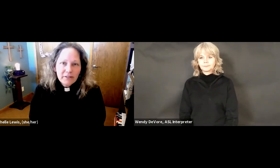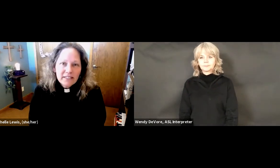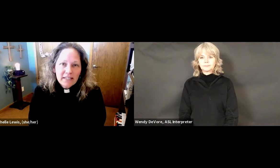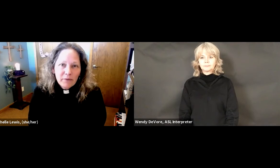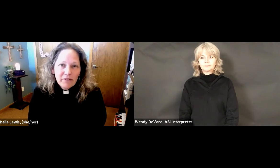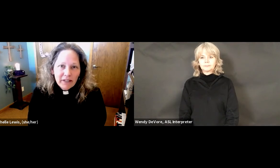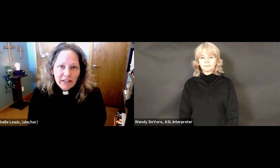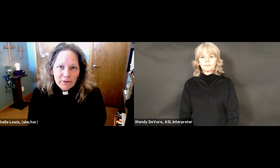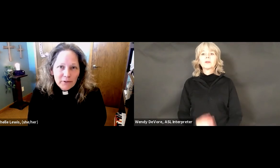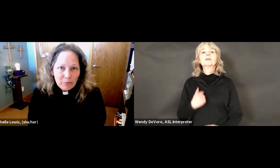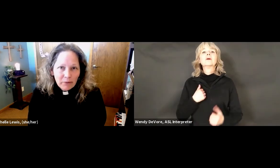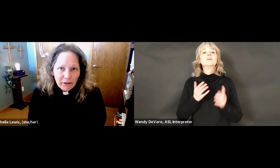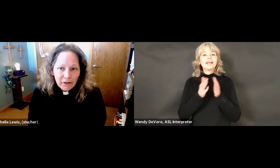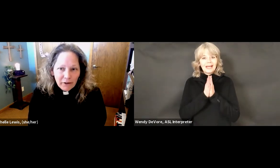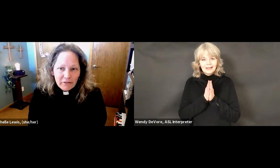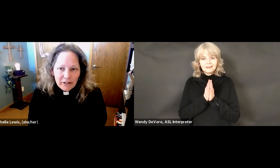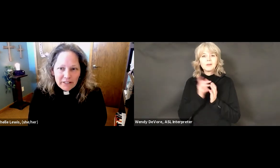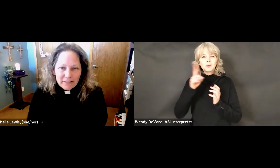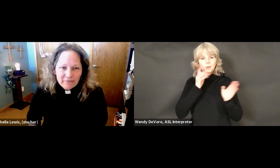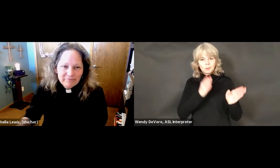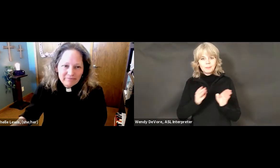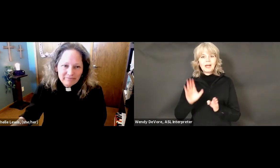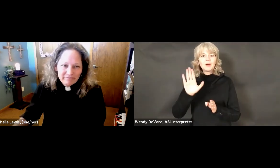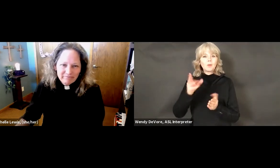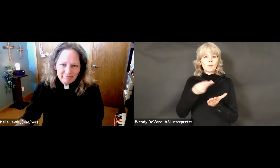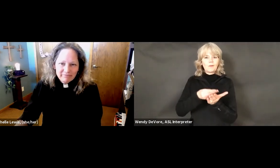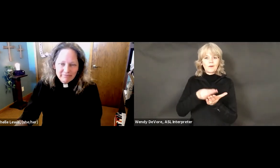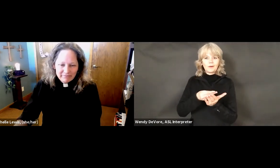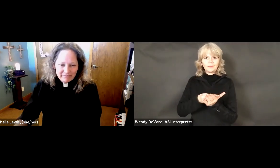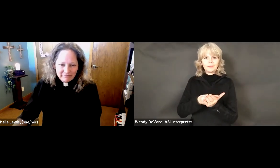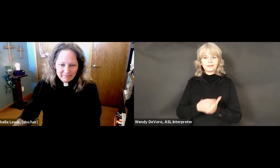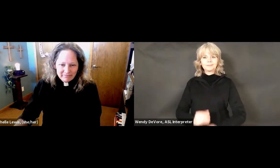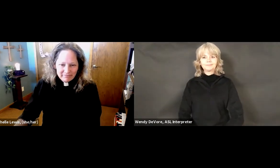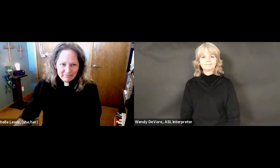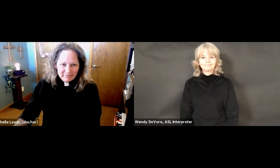So at this time, we invite you to prepare your offerings.